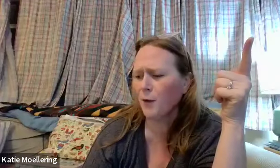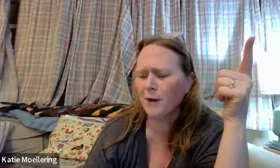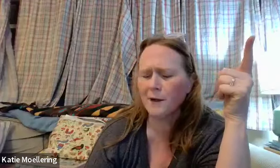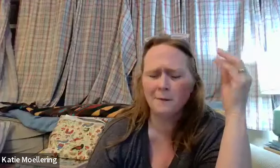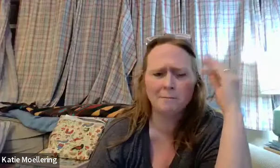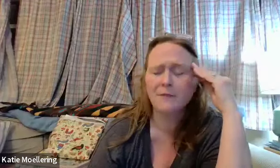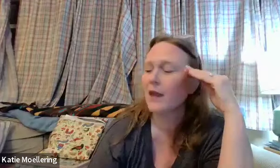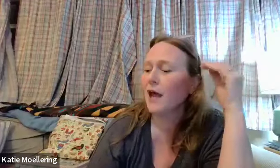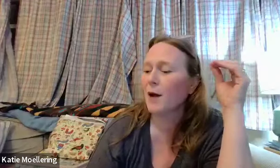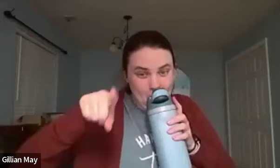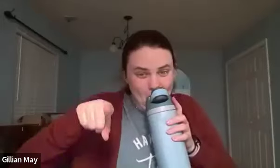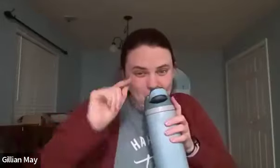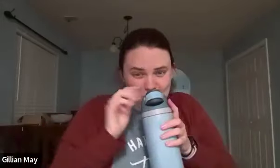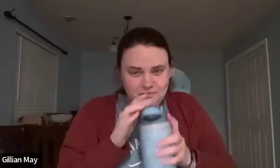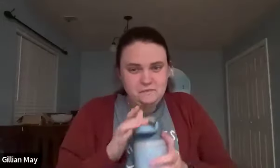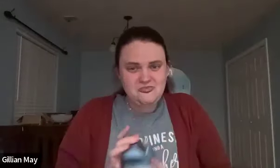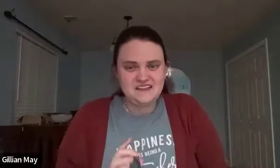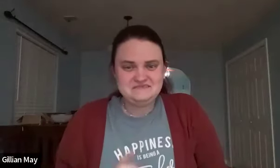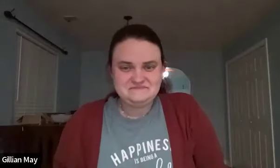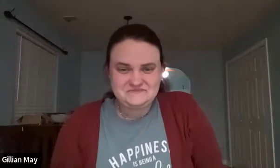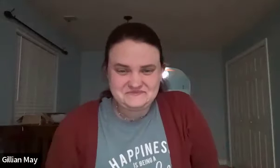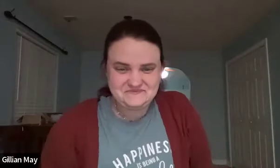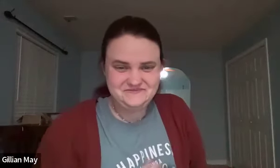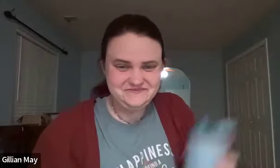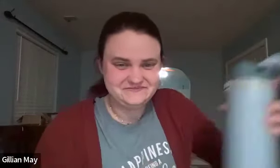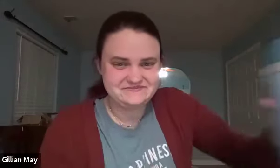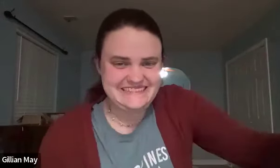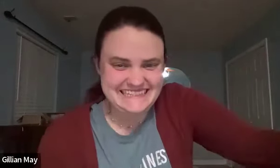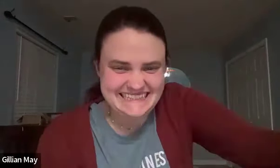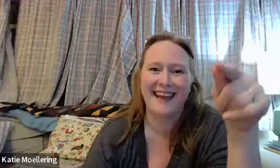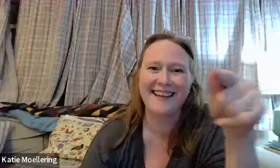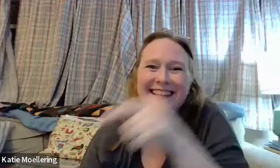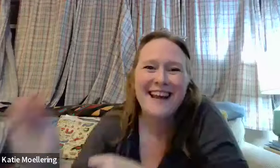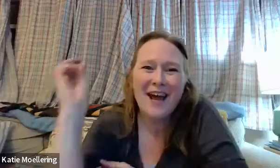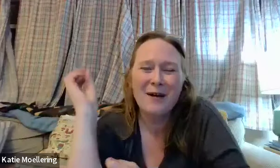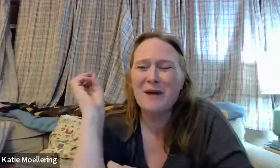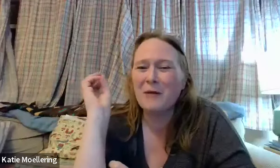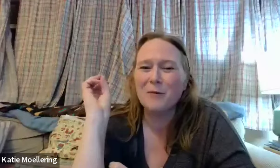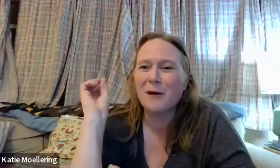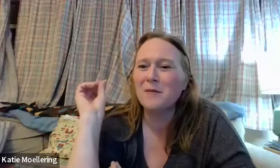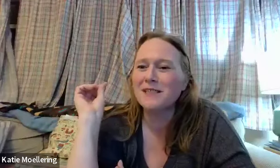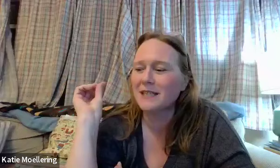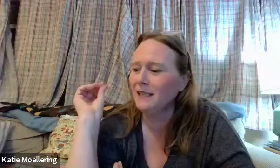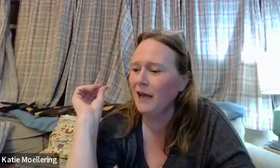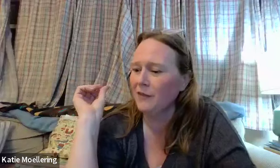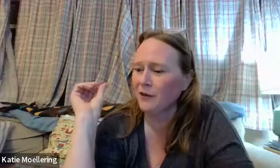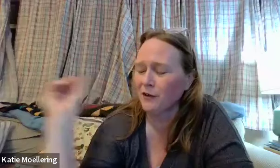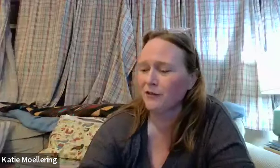also, I'm probably gonna send another. Oh, look at that. I will probably send another